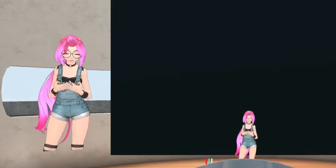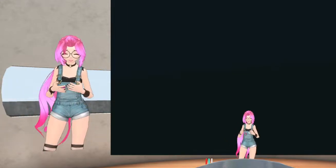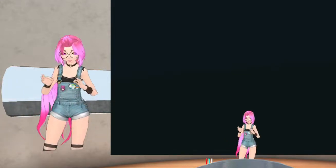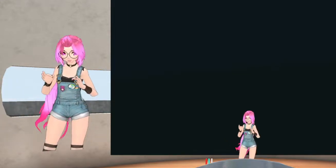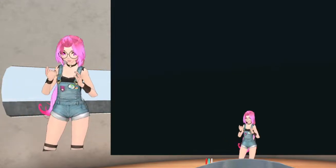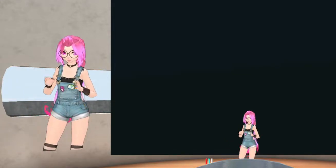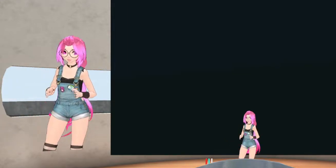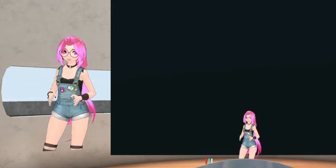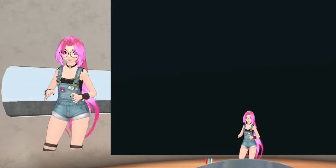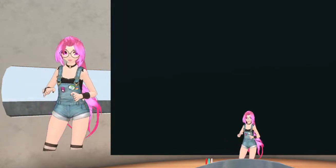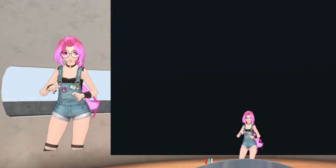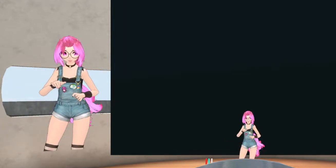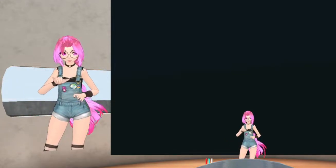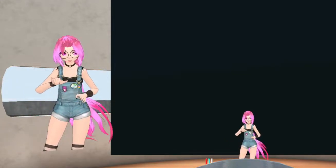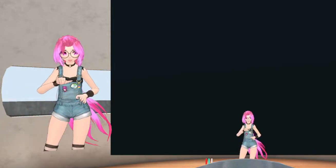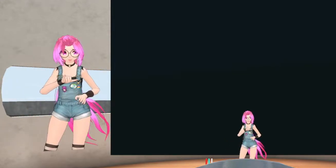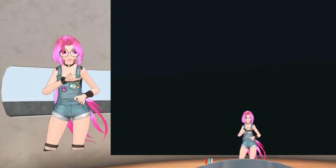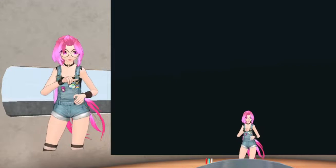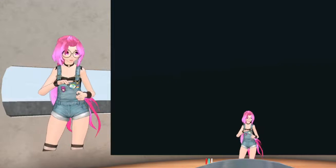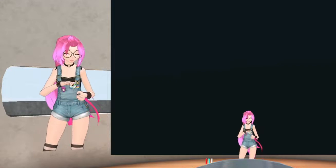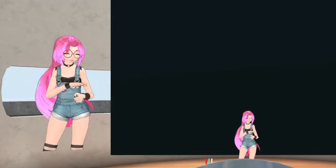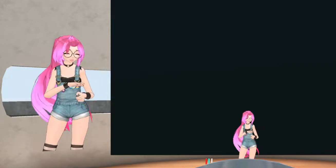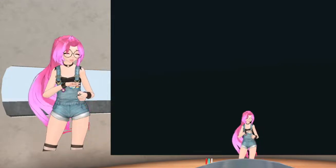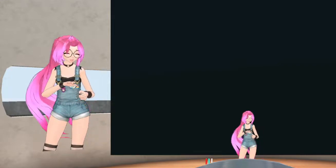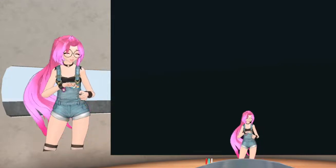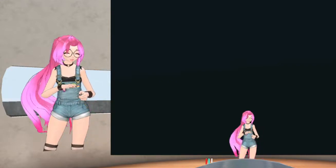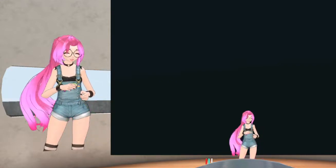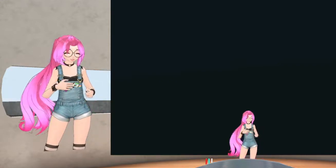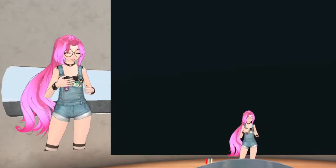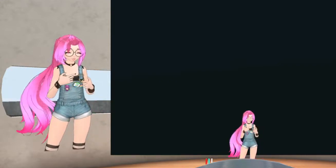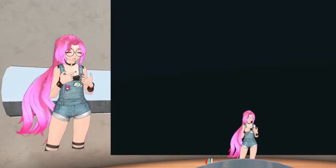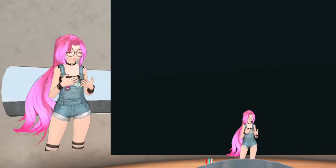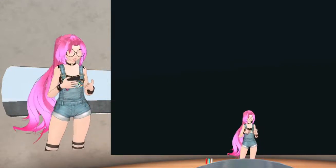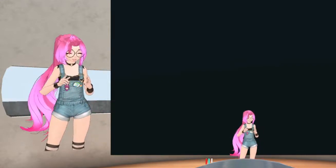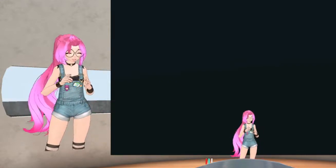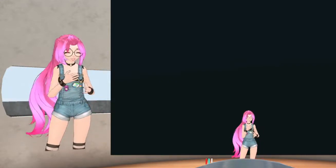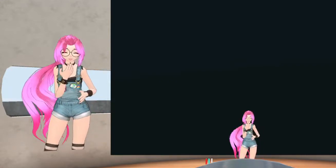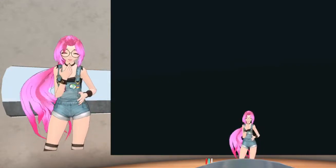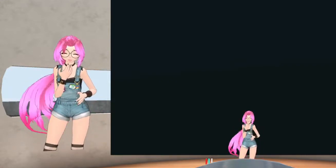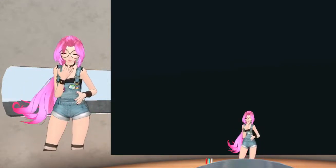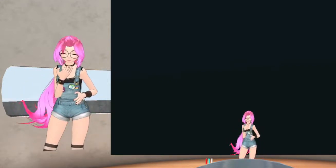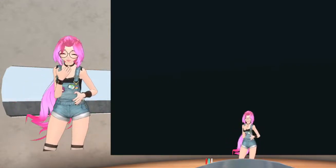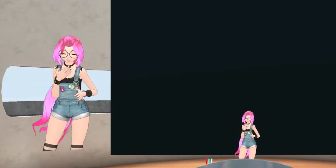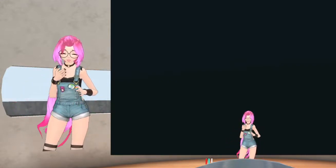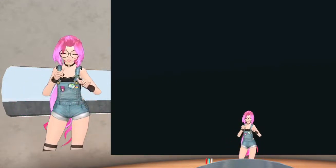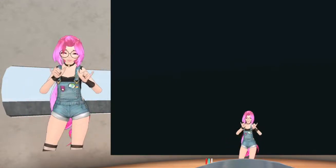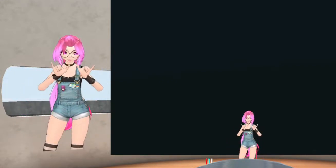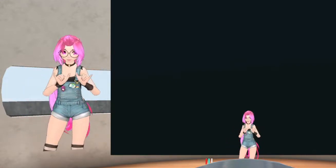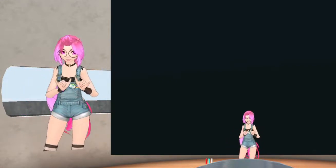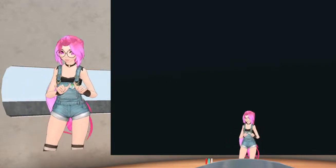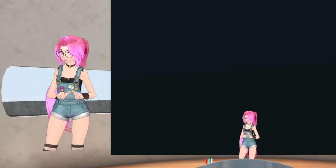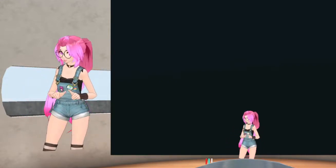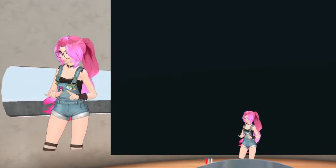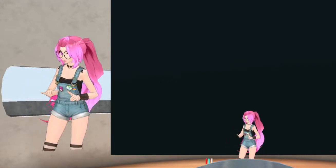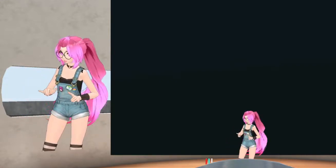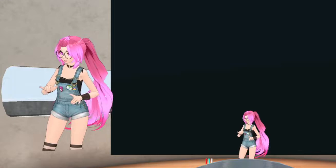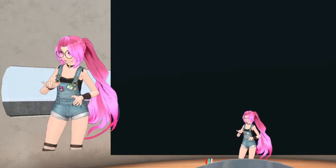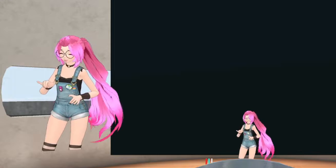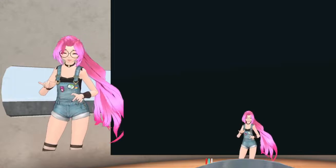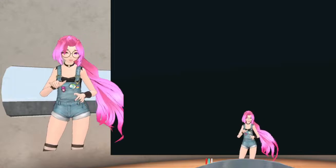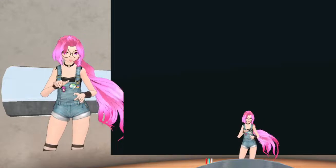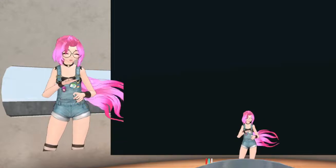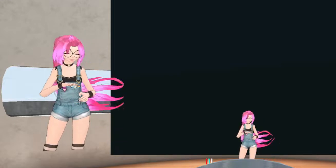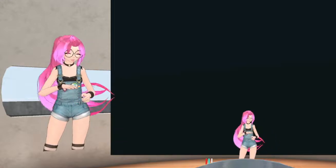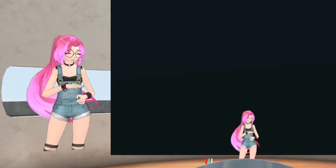how to describe people, but this could also be used for places. So I'm going to give you words like colors and shapes and things like that, and you could